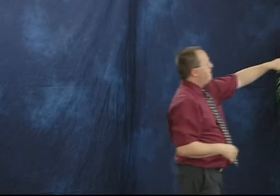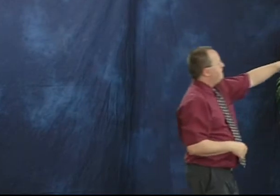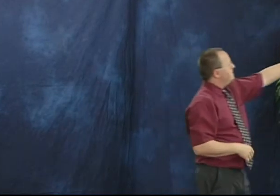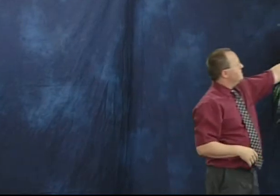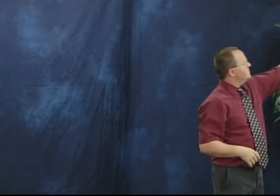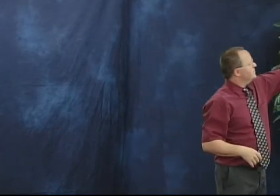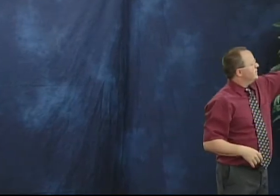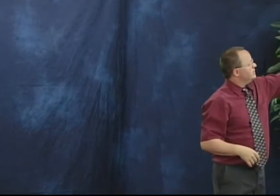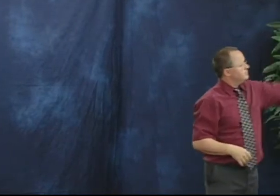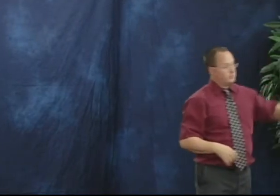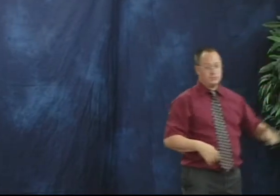heaven.